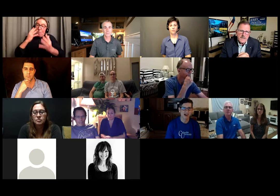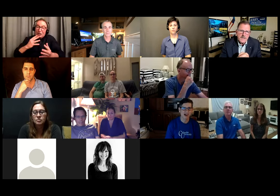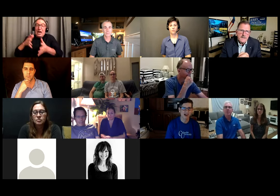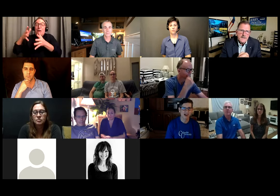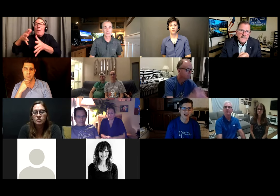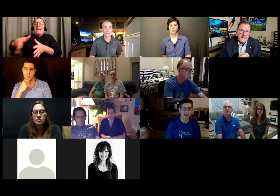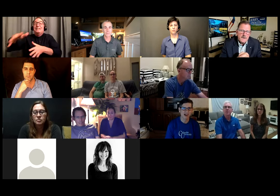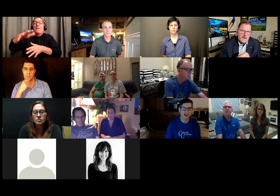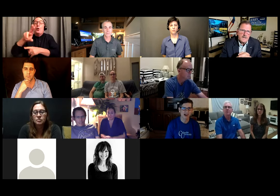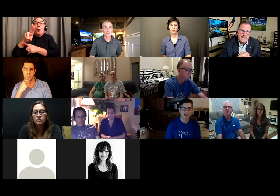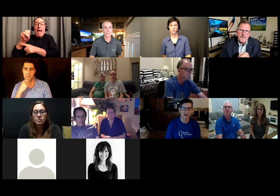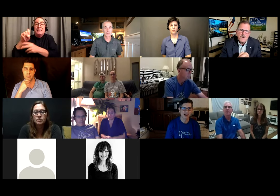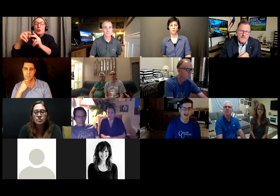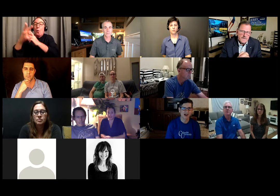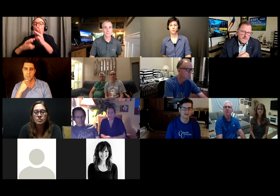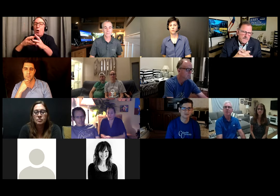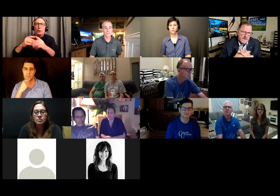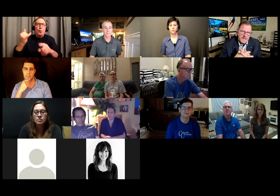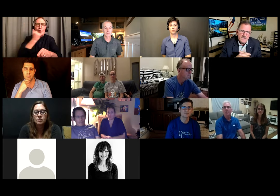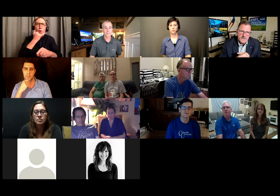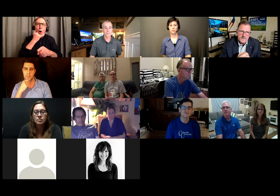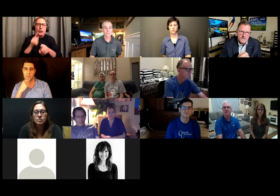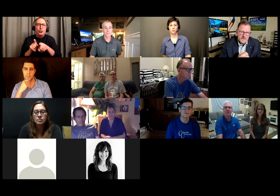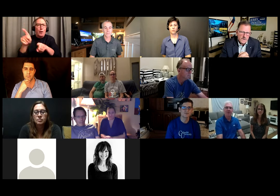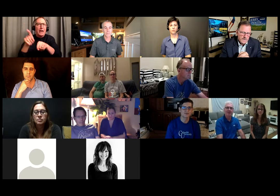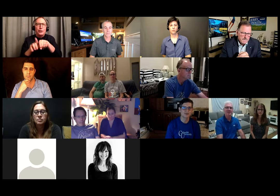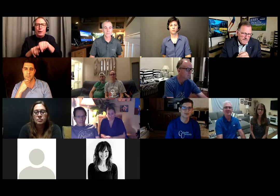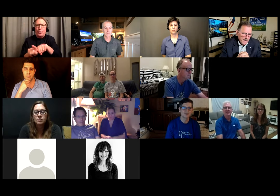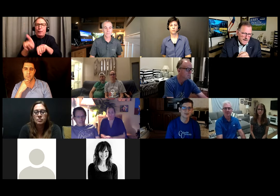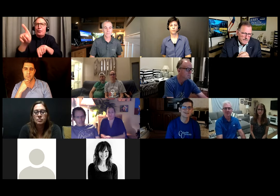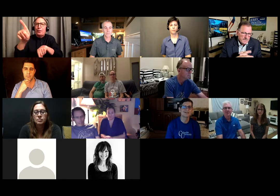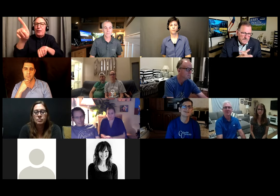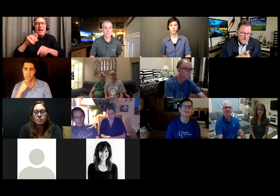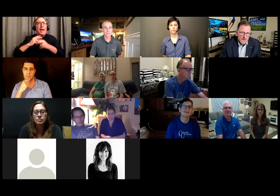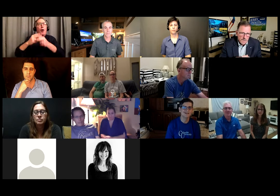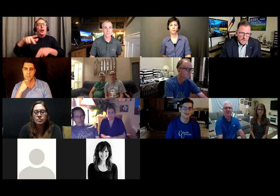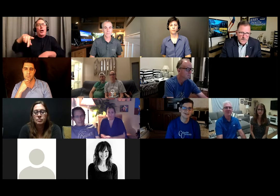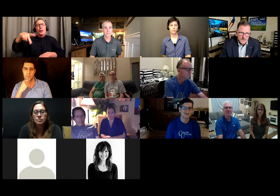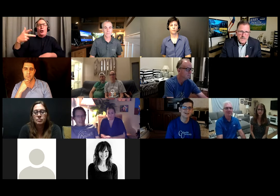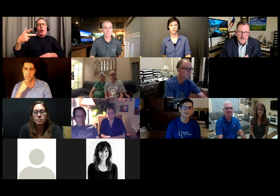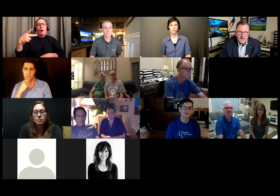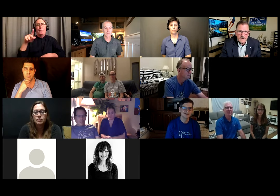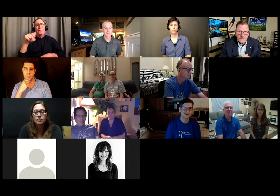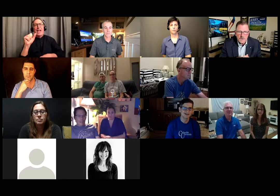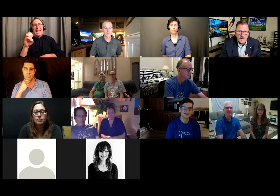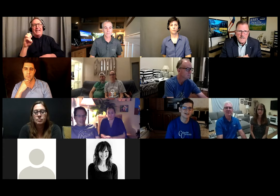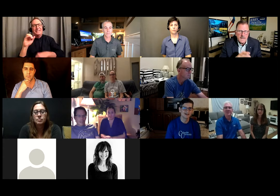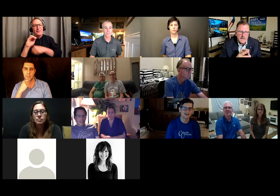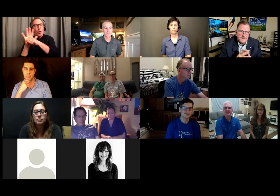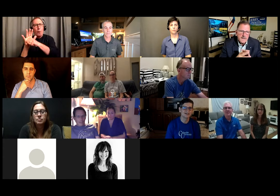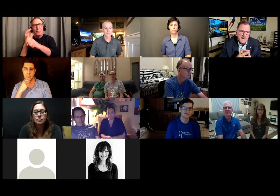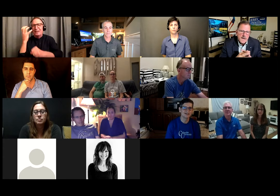direction again. They're calling it a third phase of this COVID. But so far, what we're doing here is